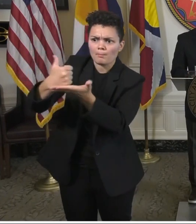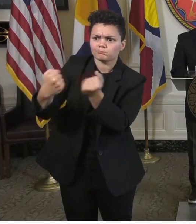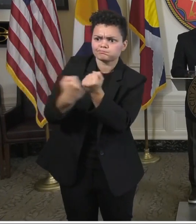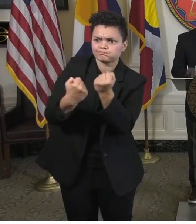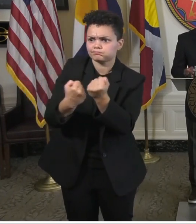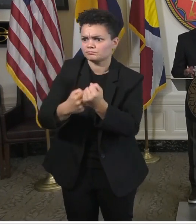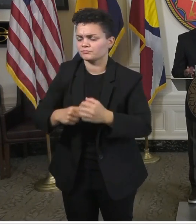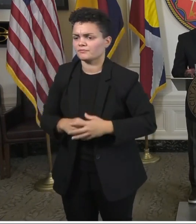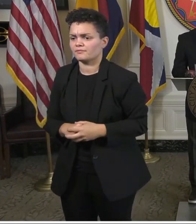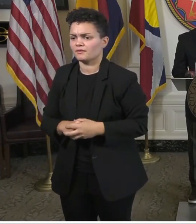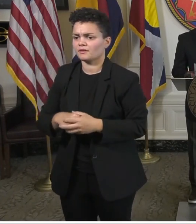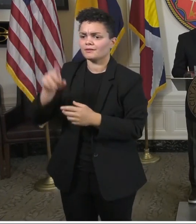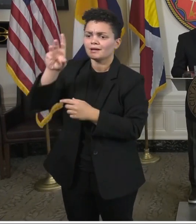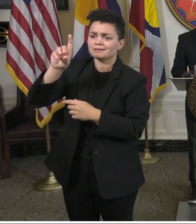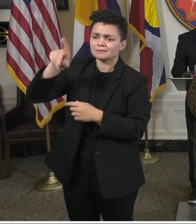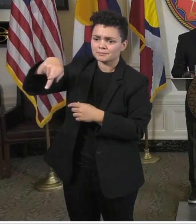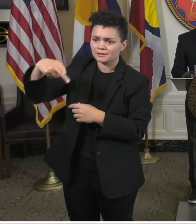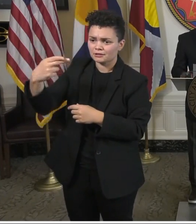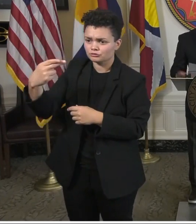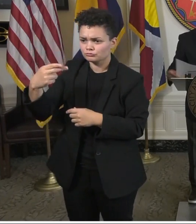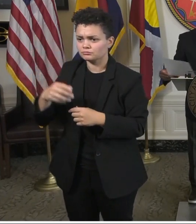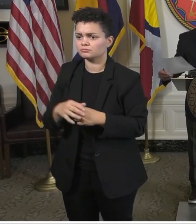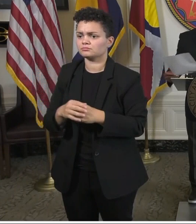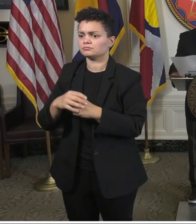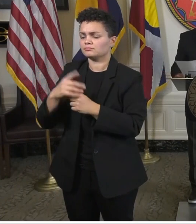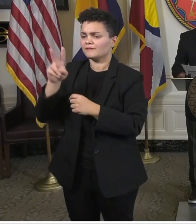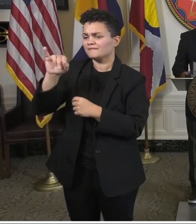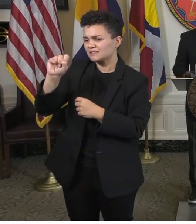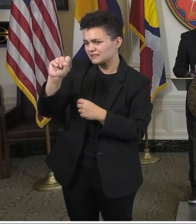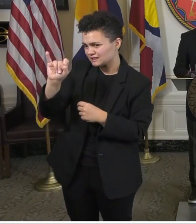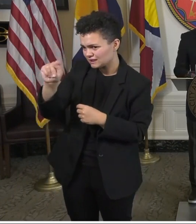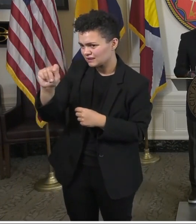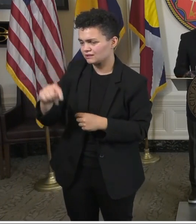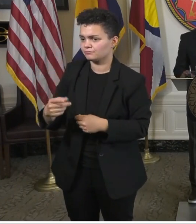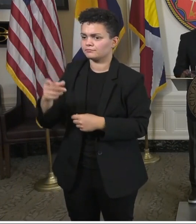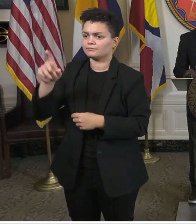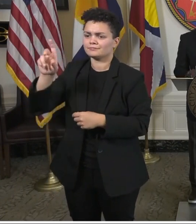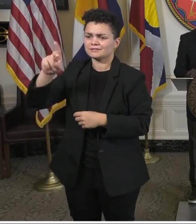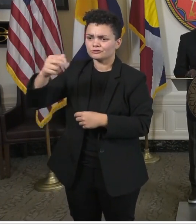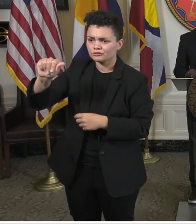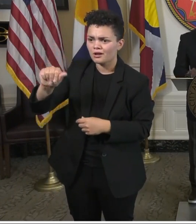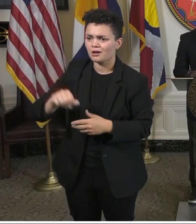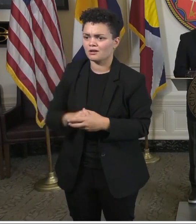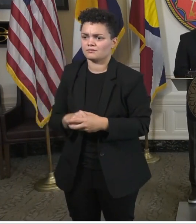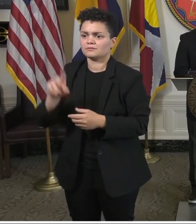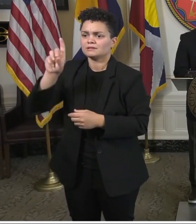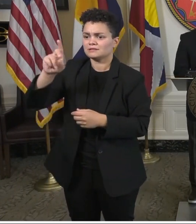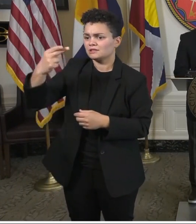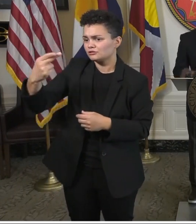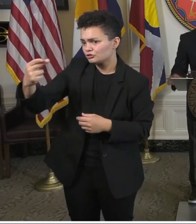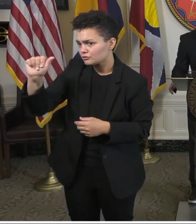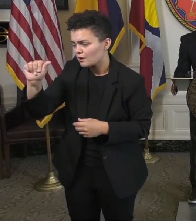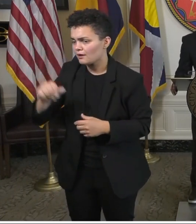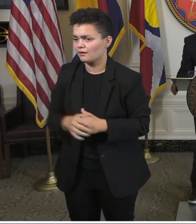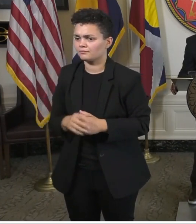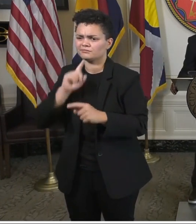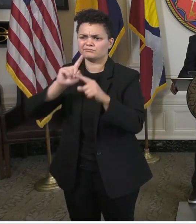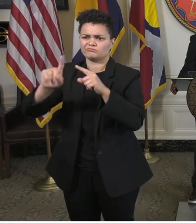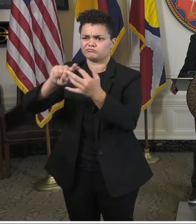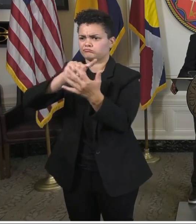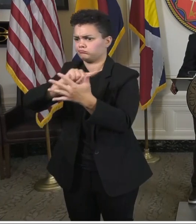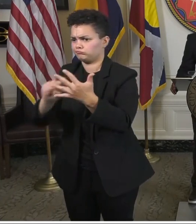week, and we want to make sure that our residents know the plan has goals and measurable metrics. It's our roadmap to get the